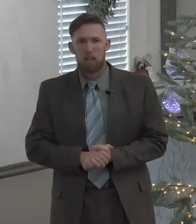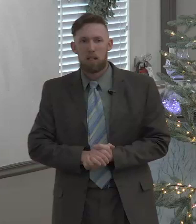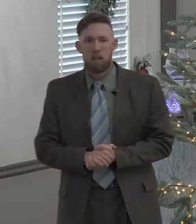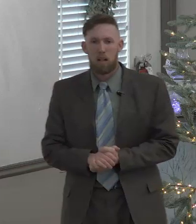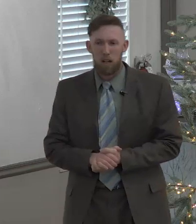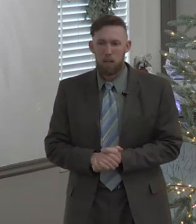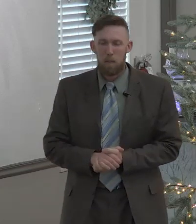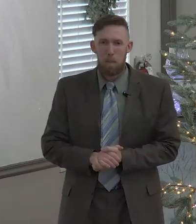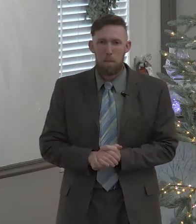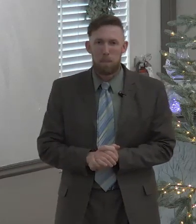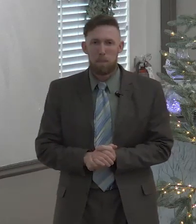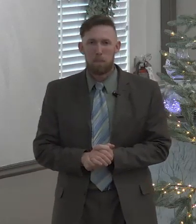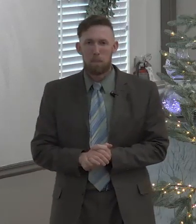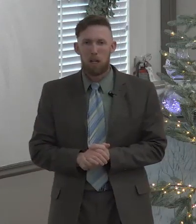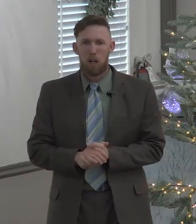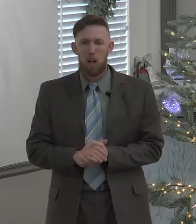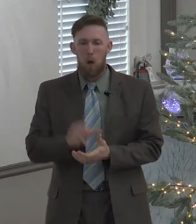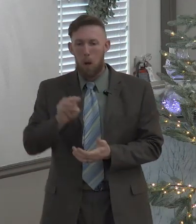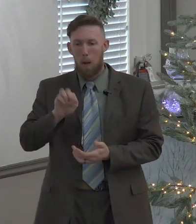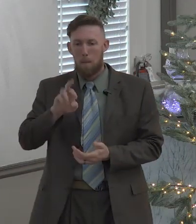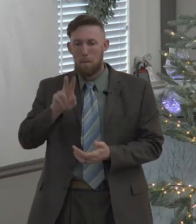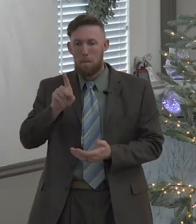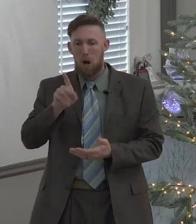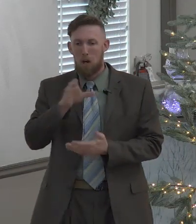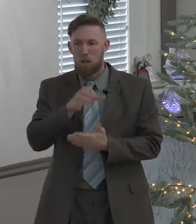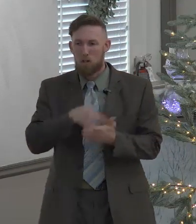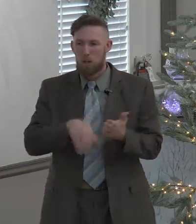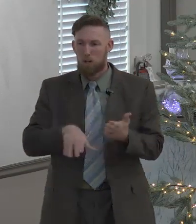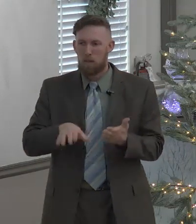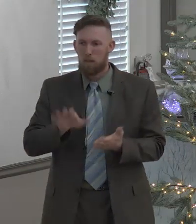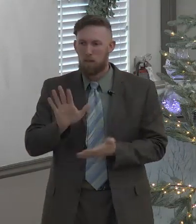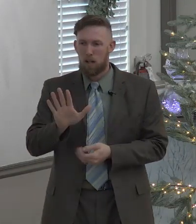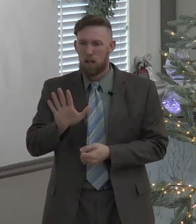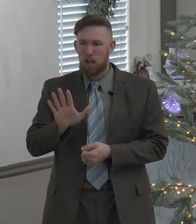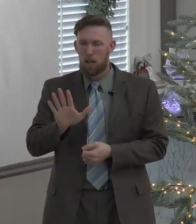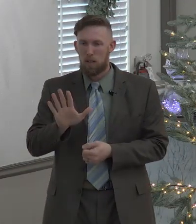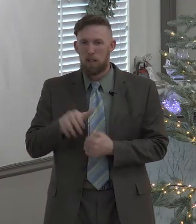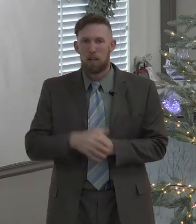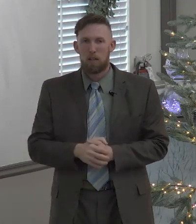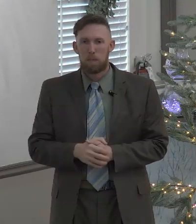As you're turning there tonight, I'll be preaching that we all have light to shine.